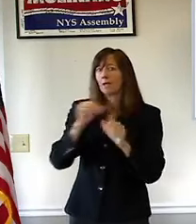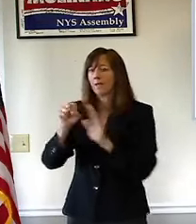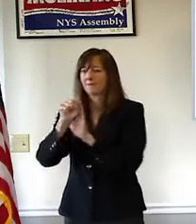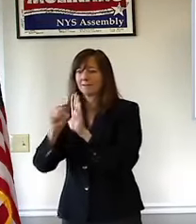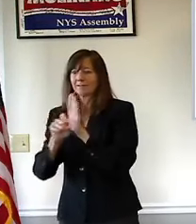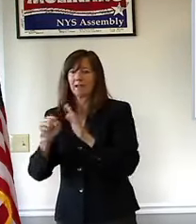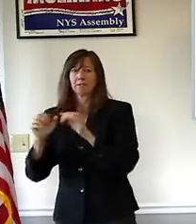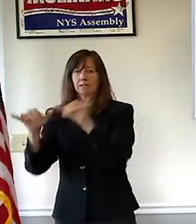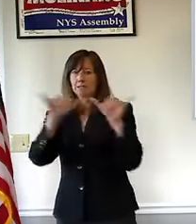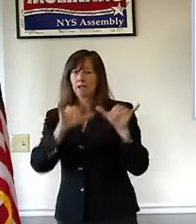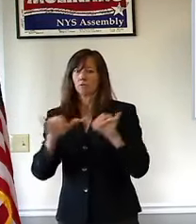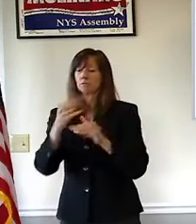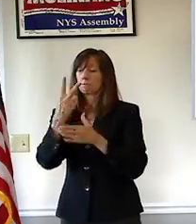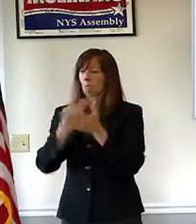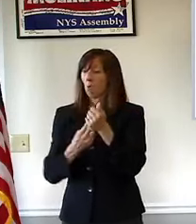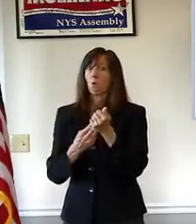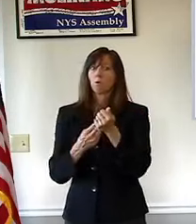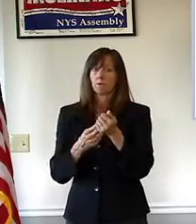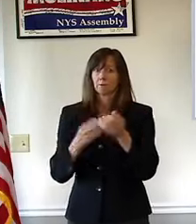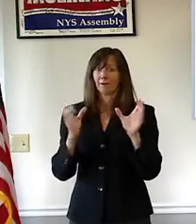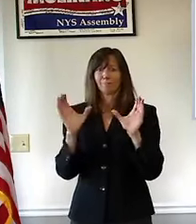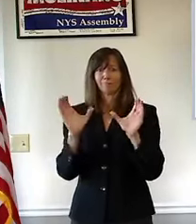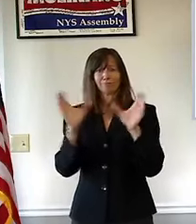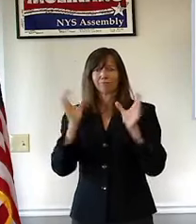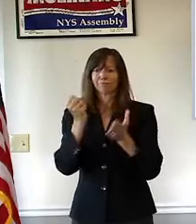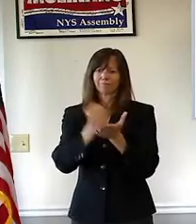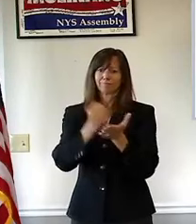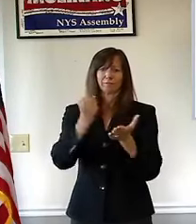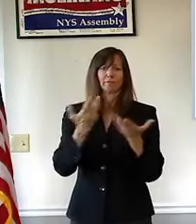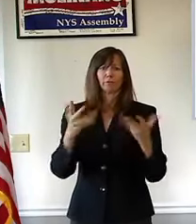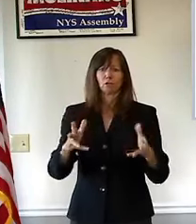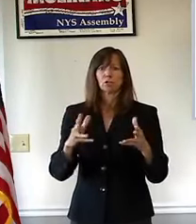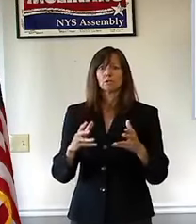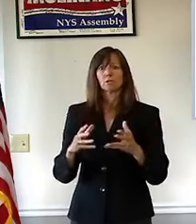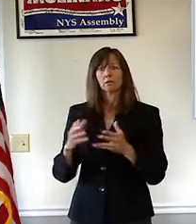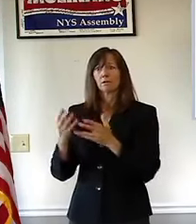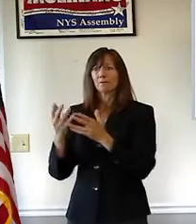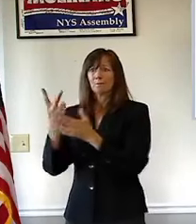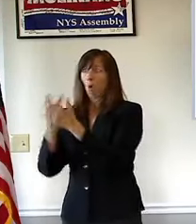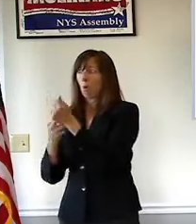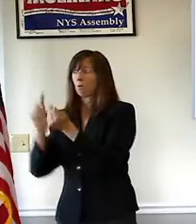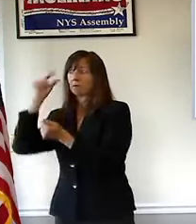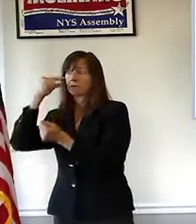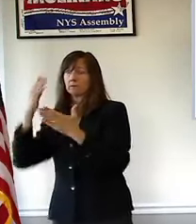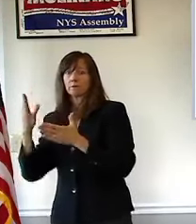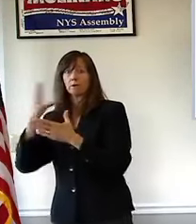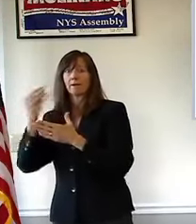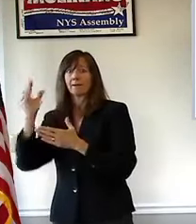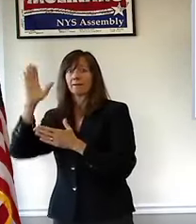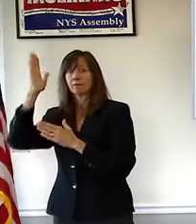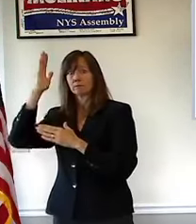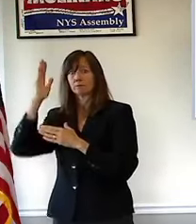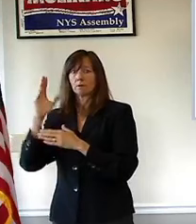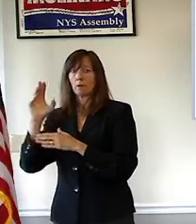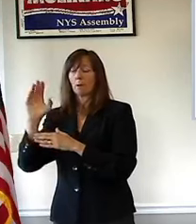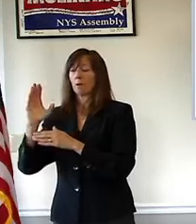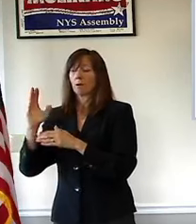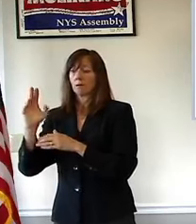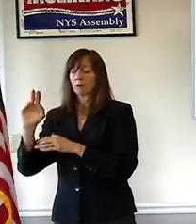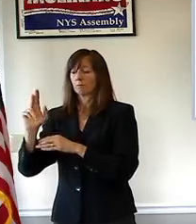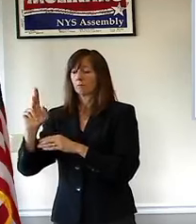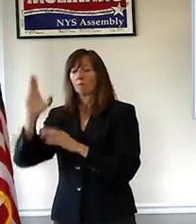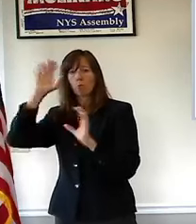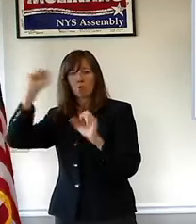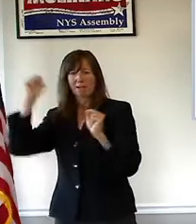policy requirements that that the president and the governor are asking law enforcement agencies embed. So, last